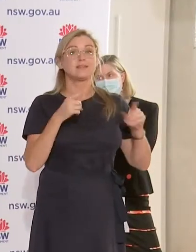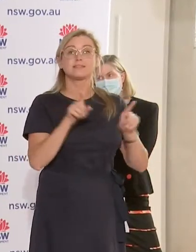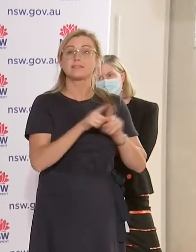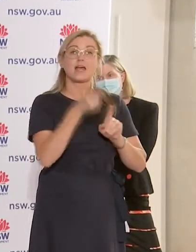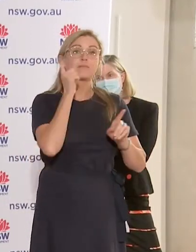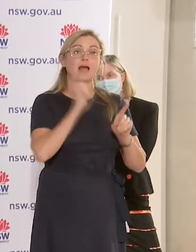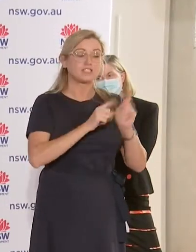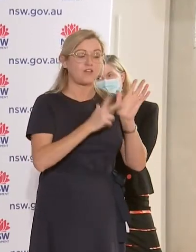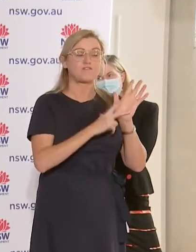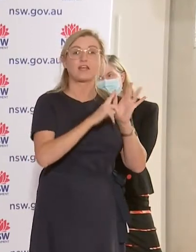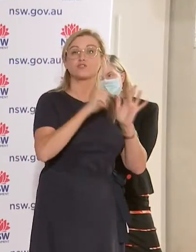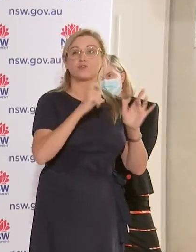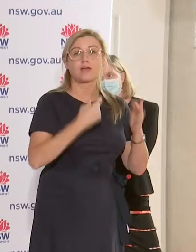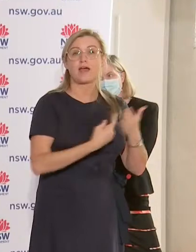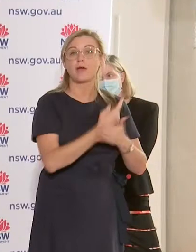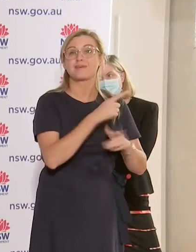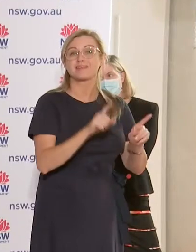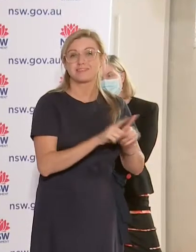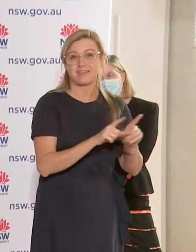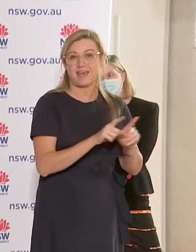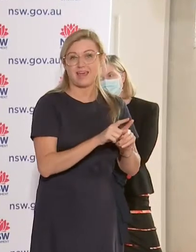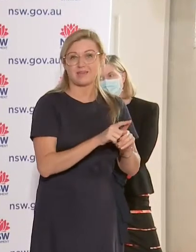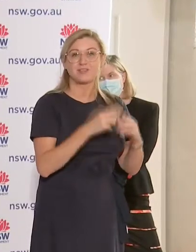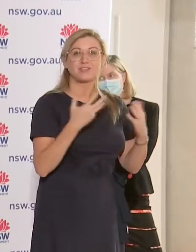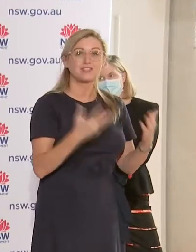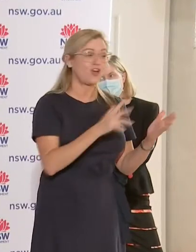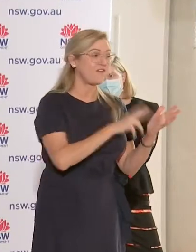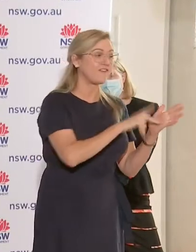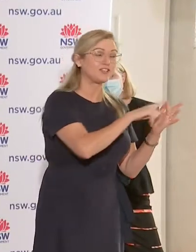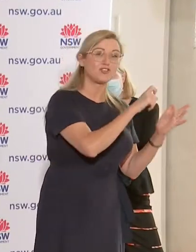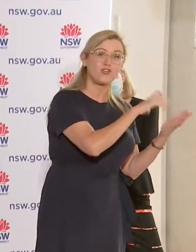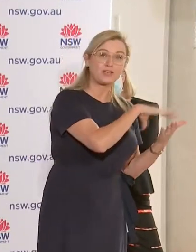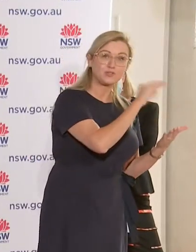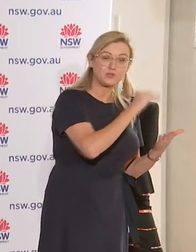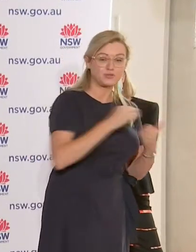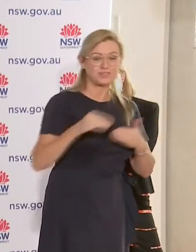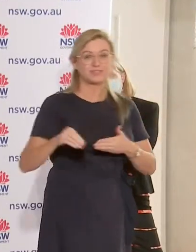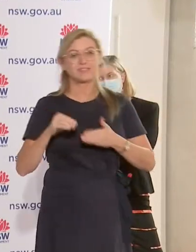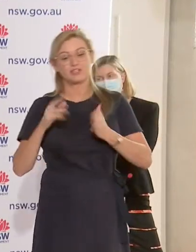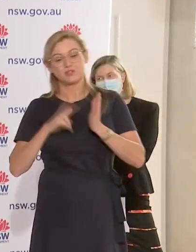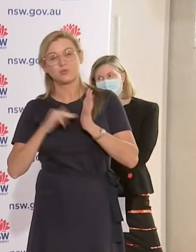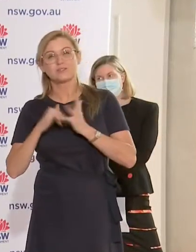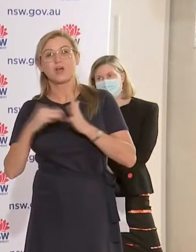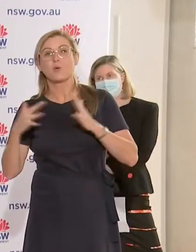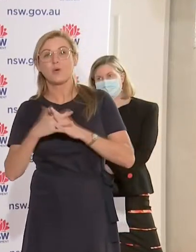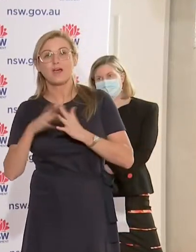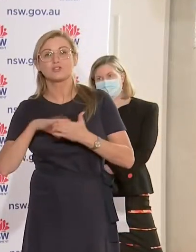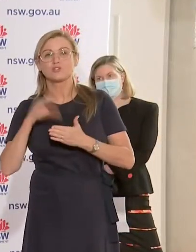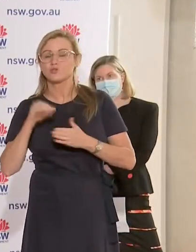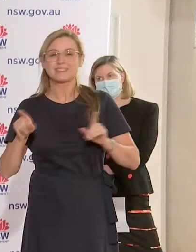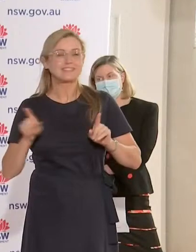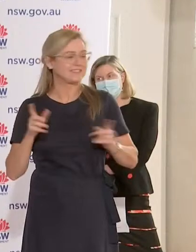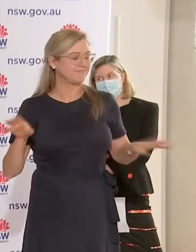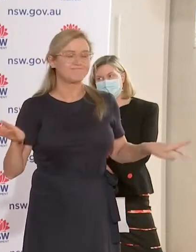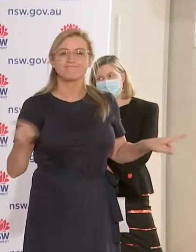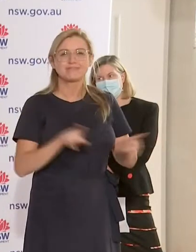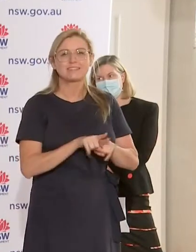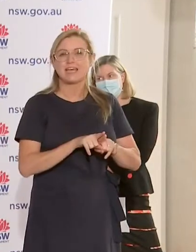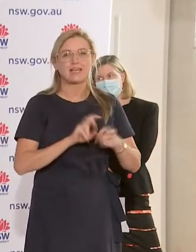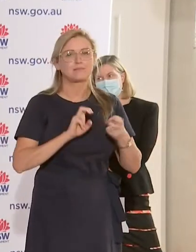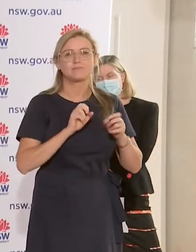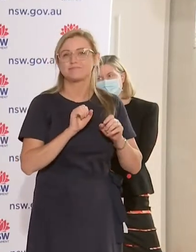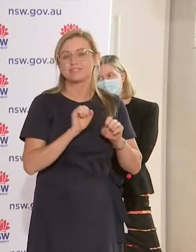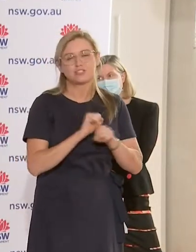through this last year, and I suspect Victorian students and New South Wales students will be in the same boat. We represent 60% of Australia, so we're grateful that the